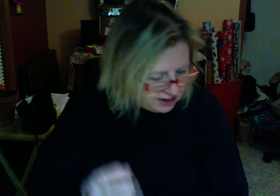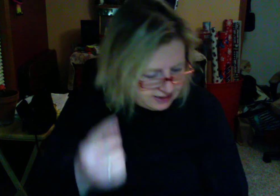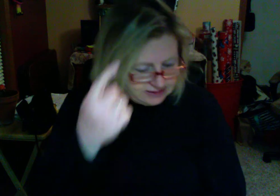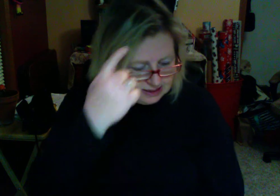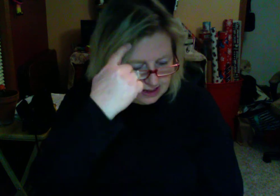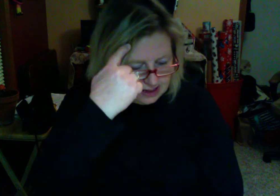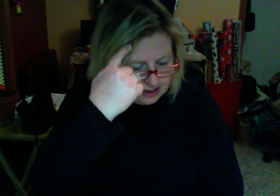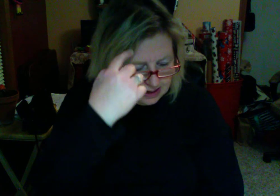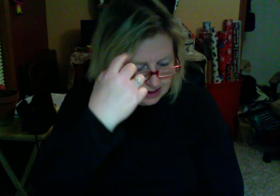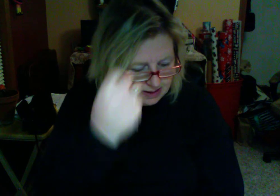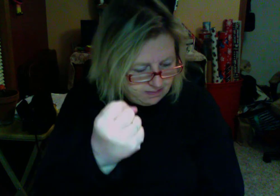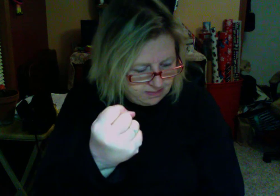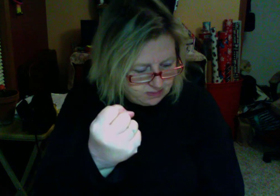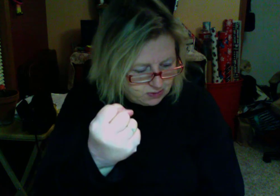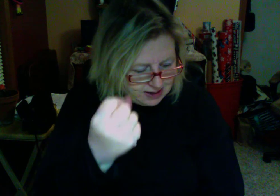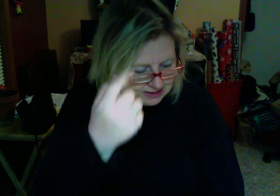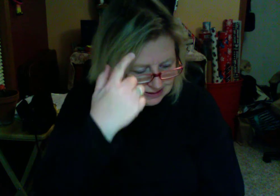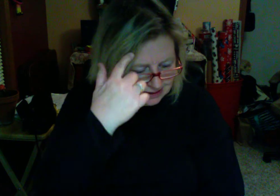Memorize. Memorize.